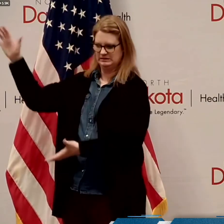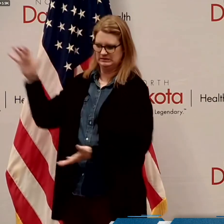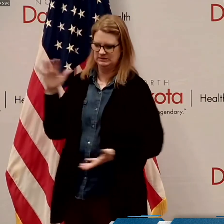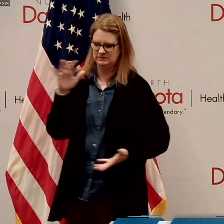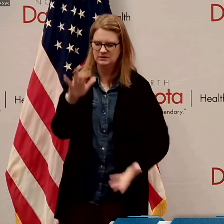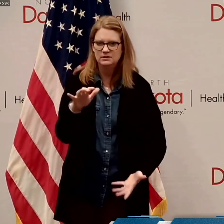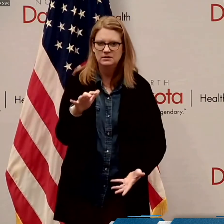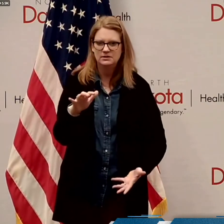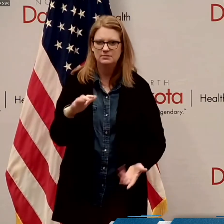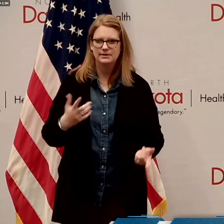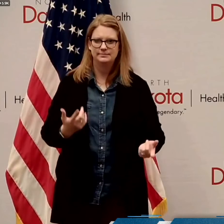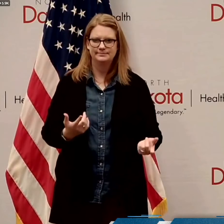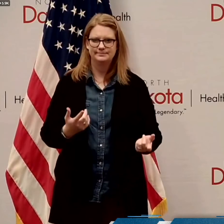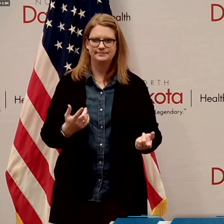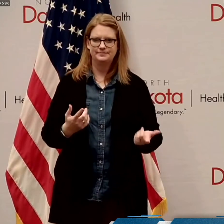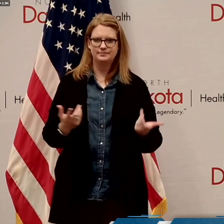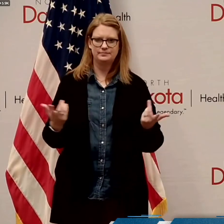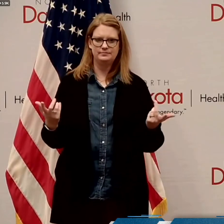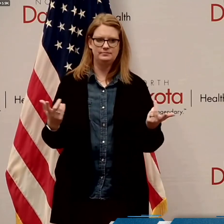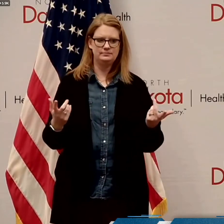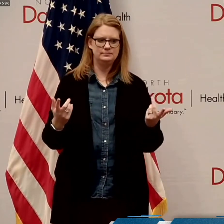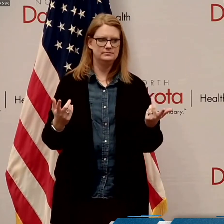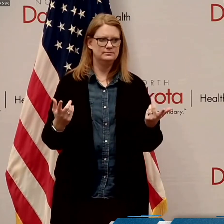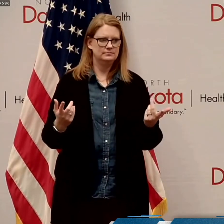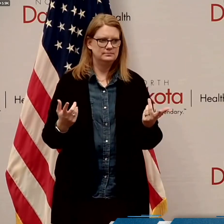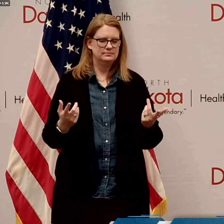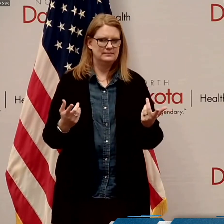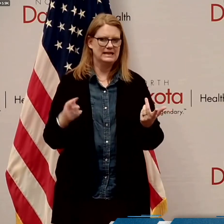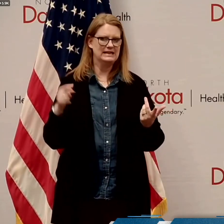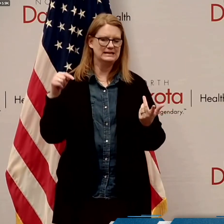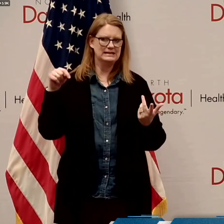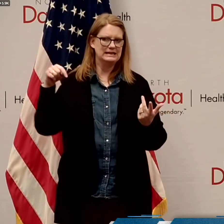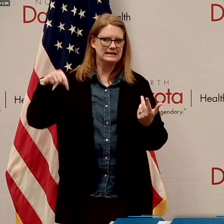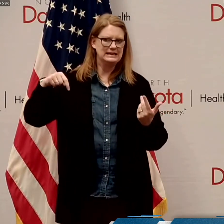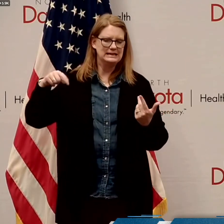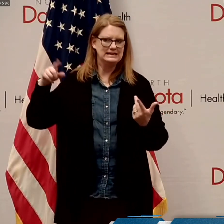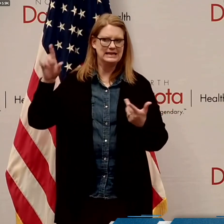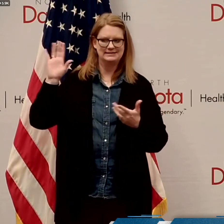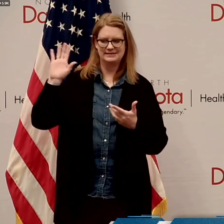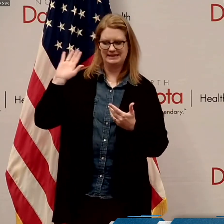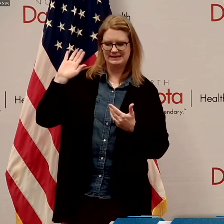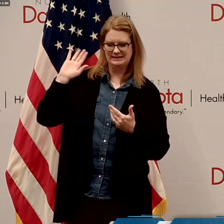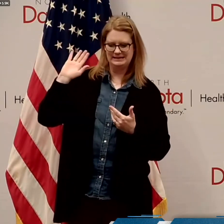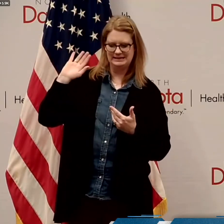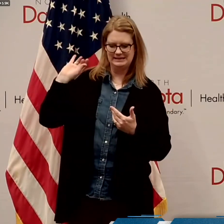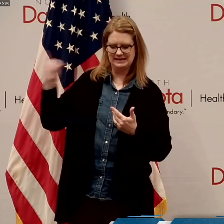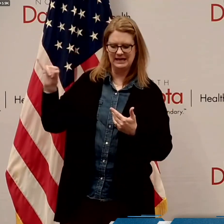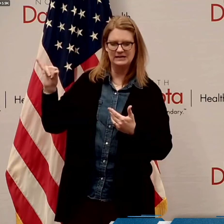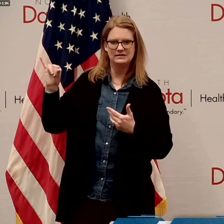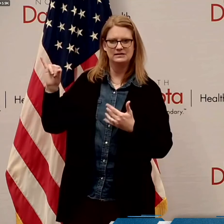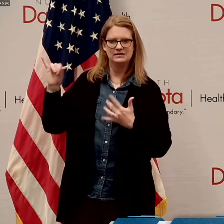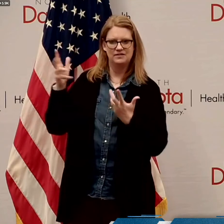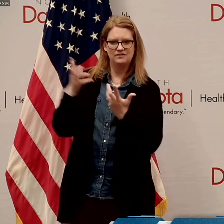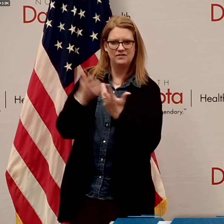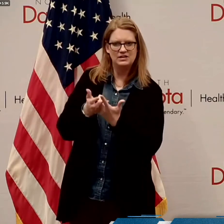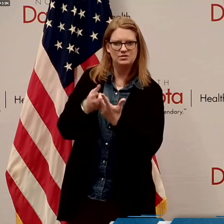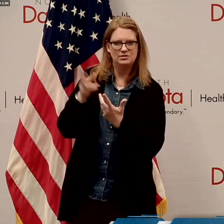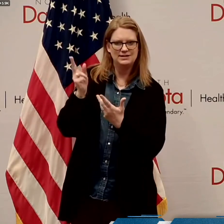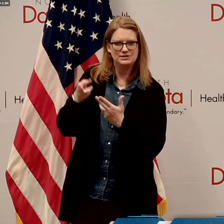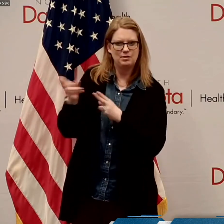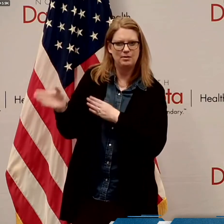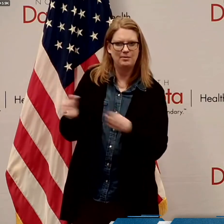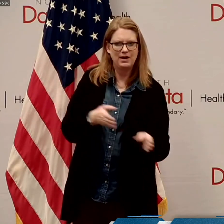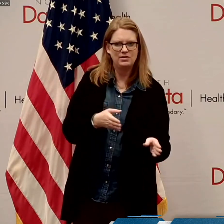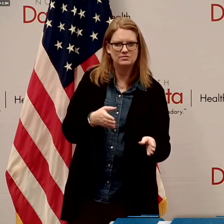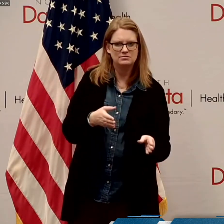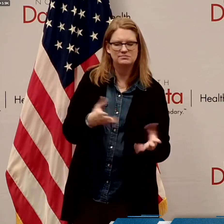match any past. It doesn't fit neatly into any historical patterns, because in the case